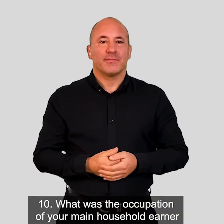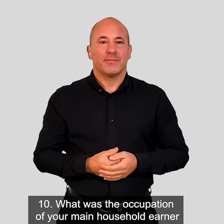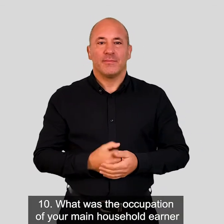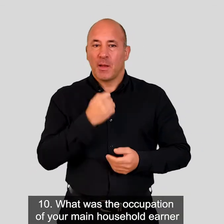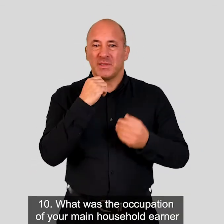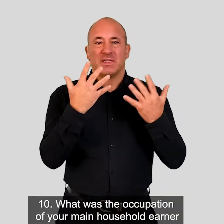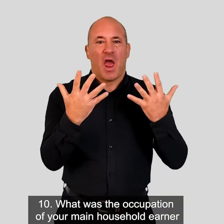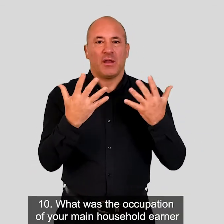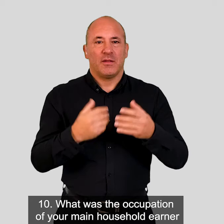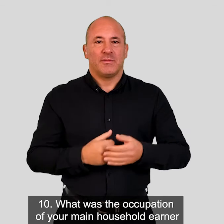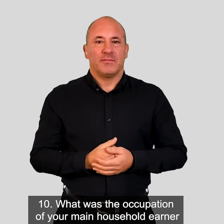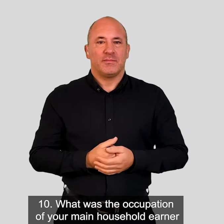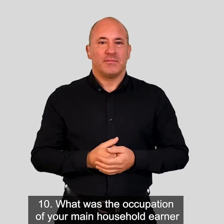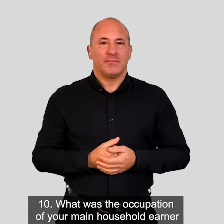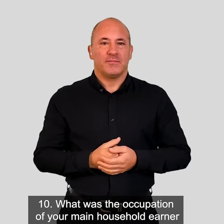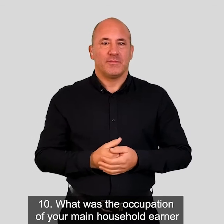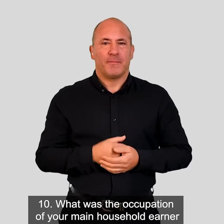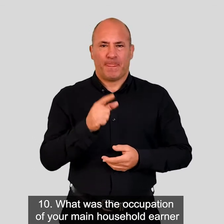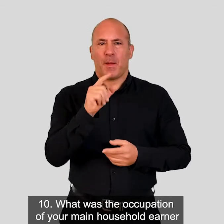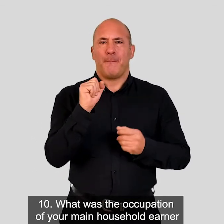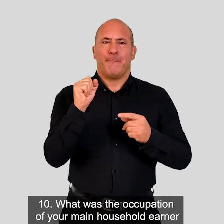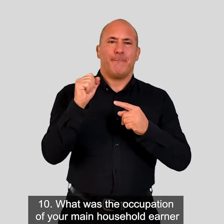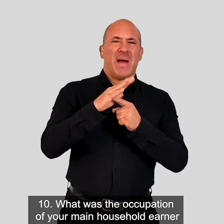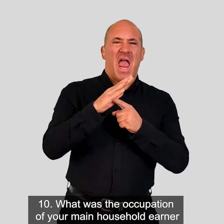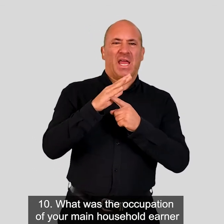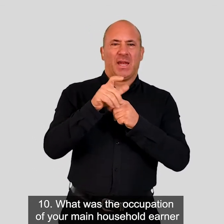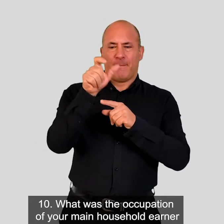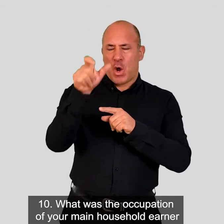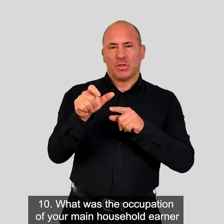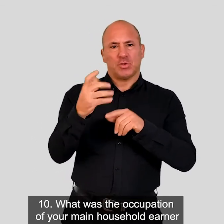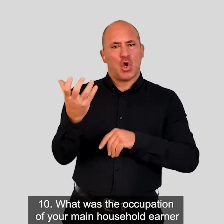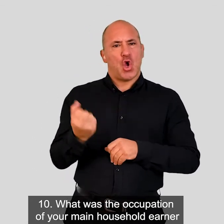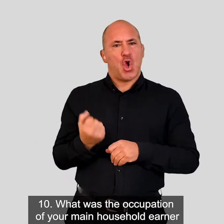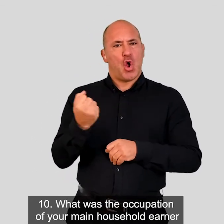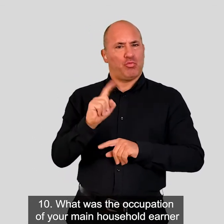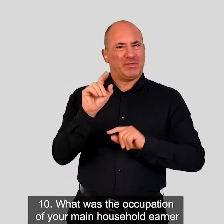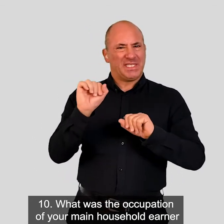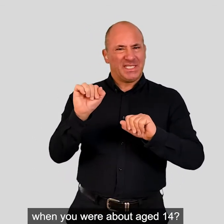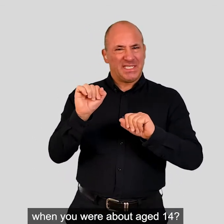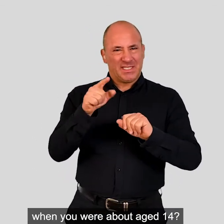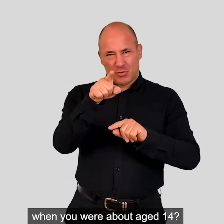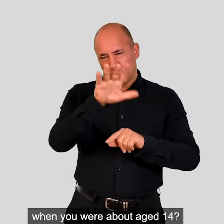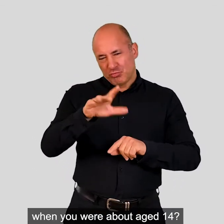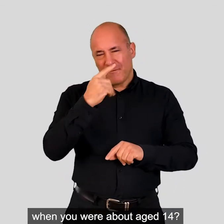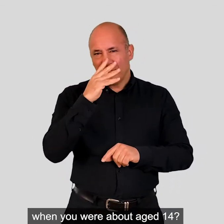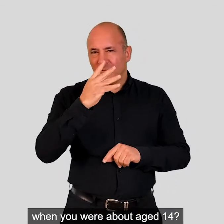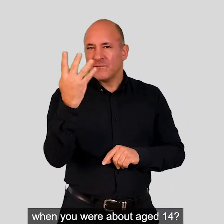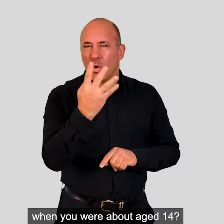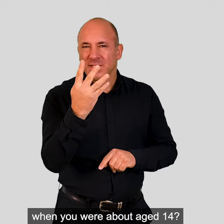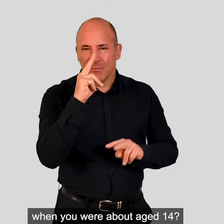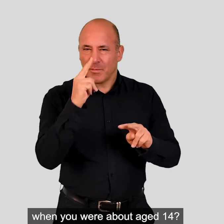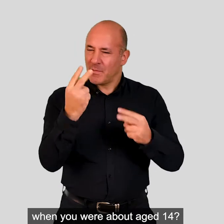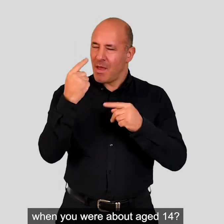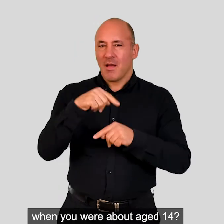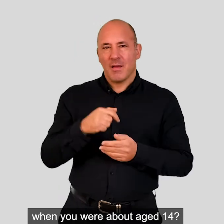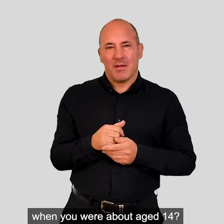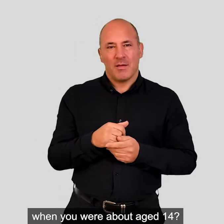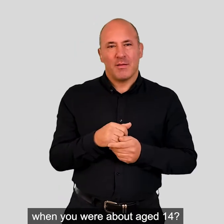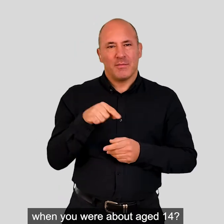10. What was the occupation of your main household earner when you were about age 14?